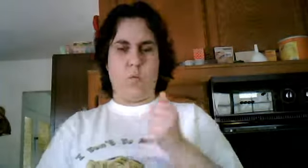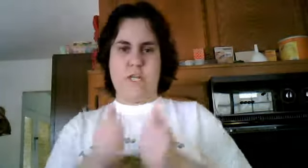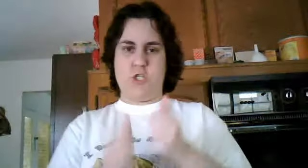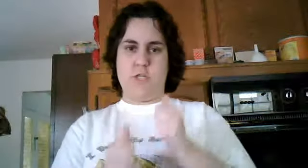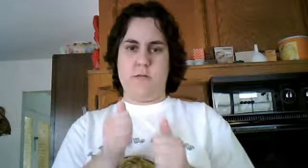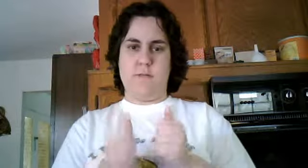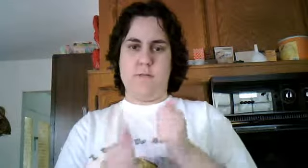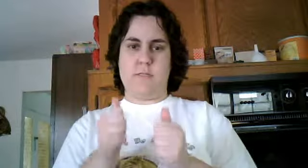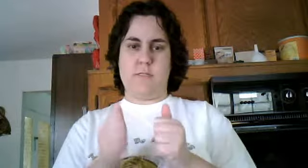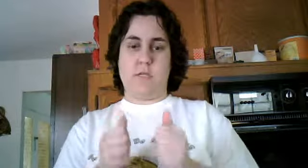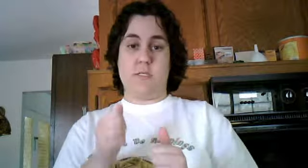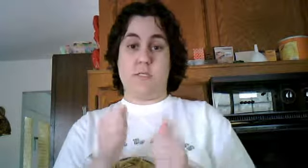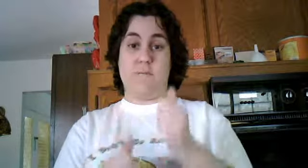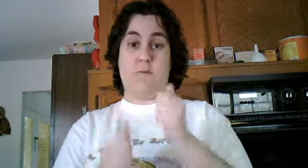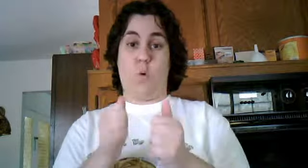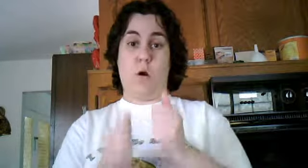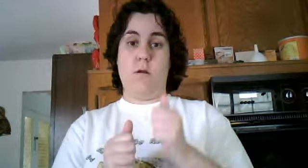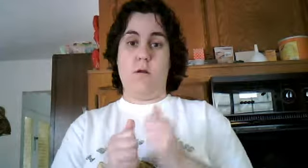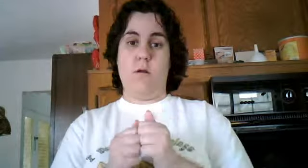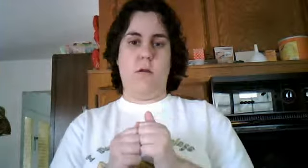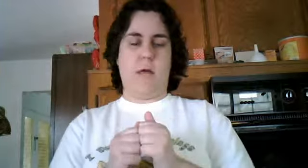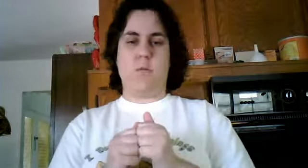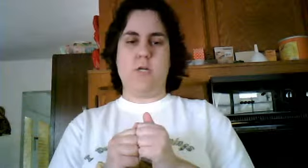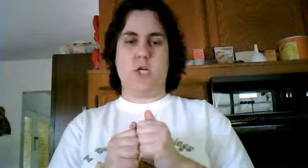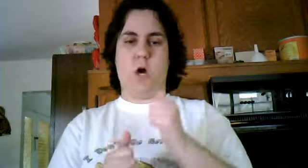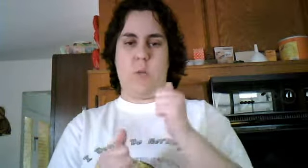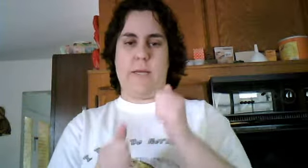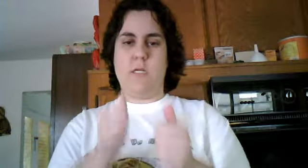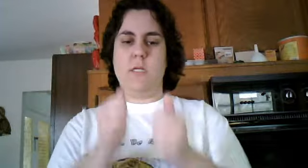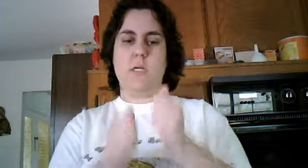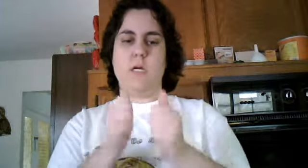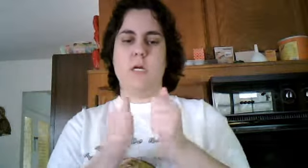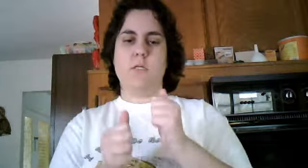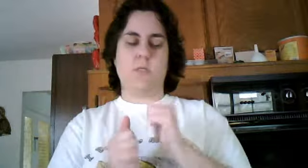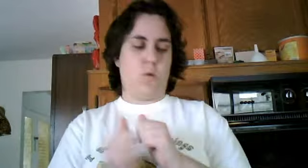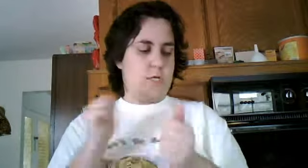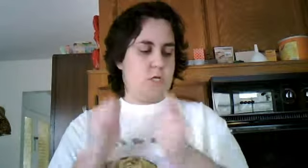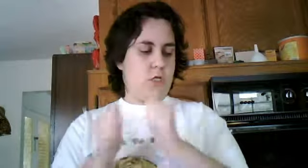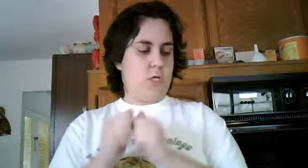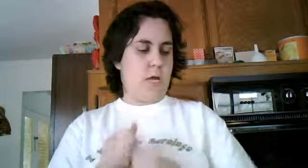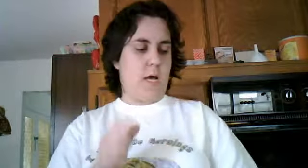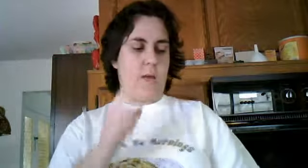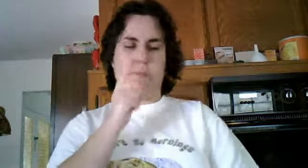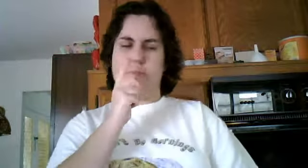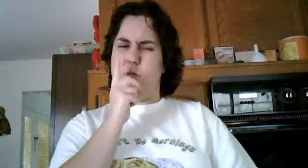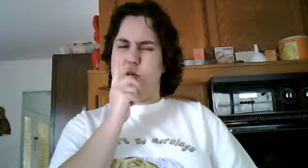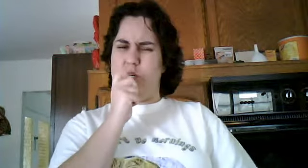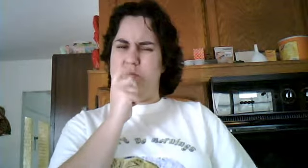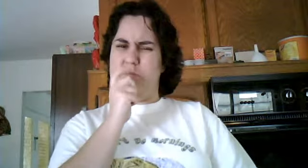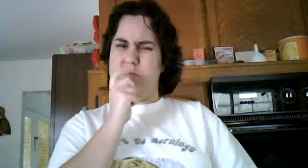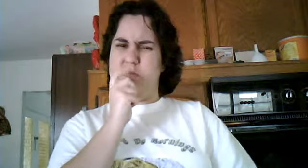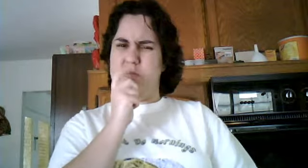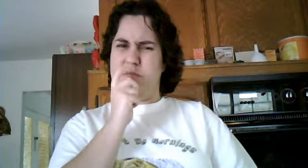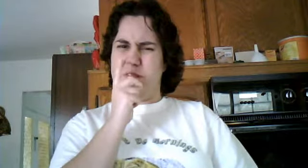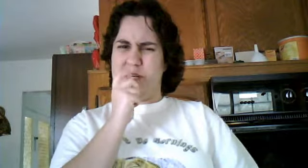Which? This is also the sign for or. Not the witch on Halloween. So which? Who? Like,